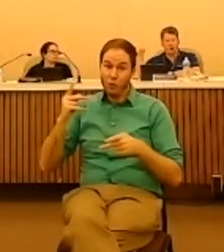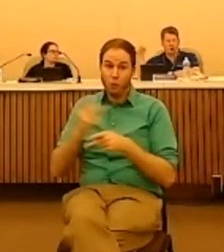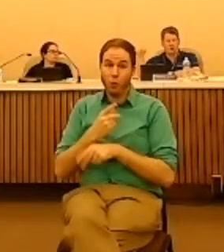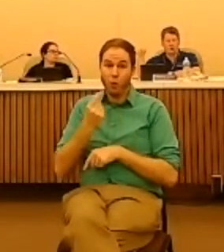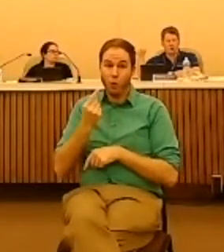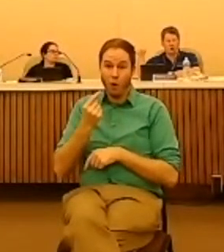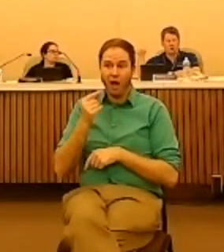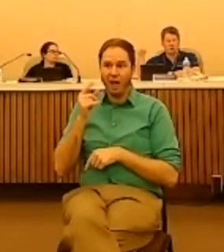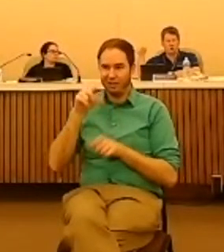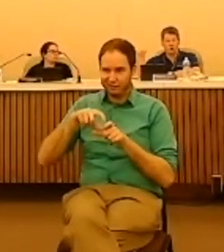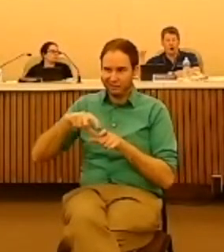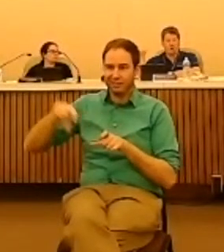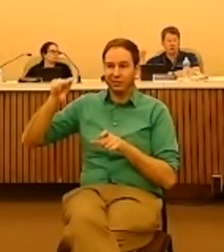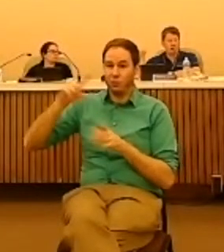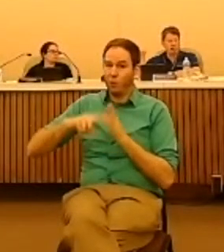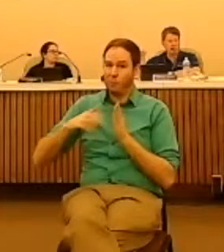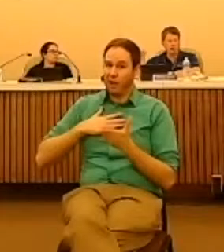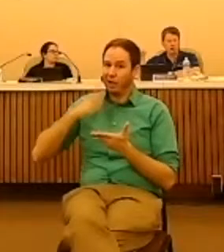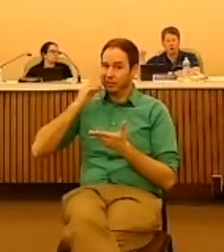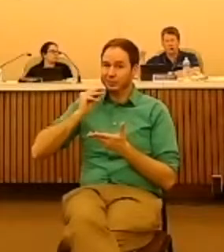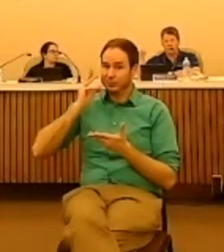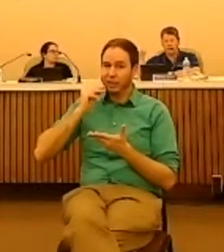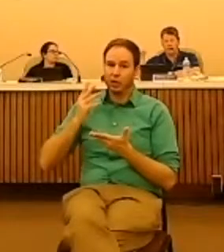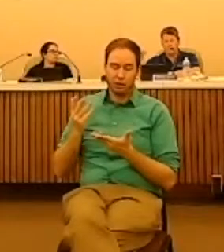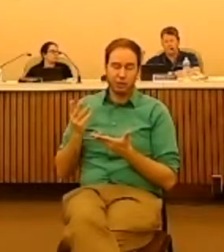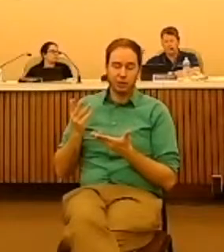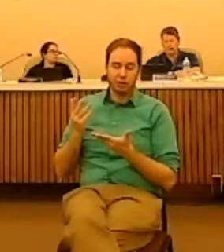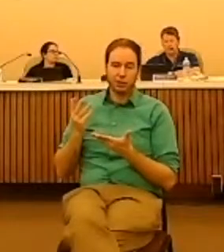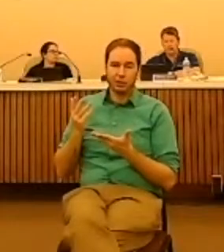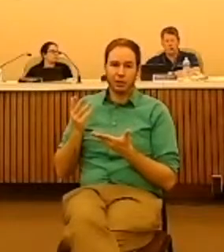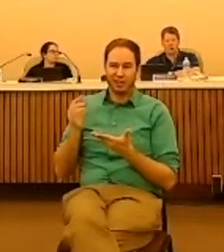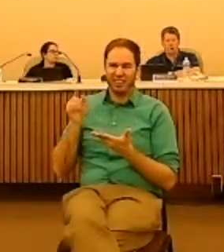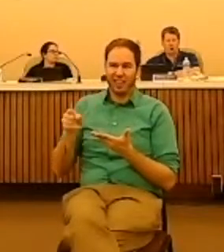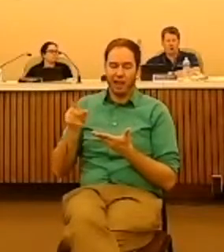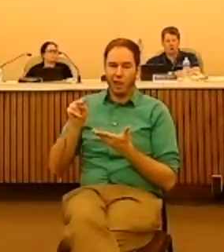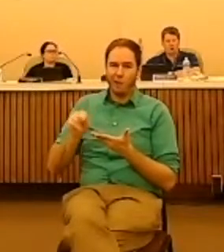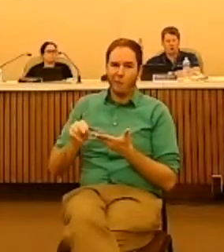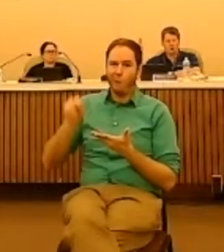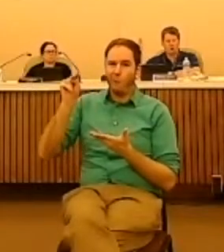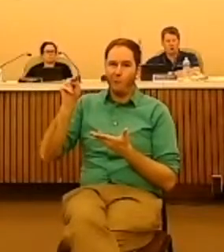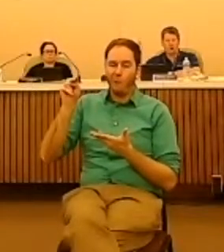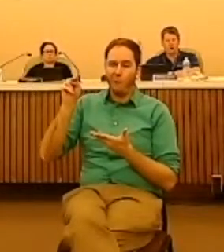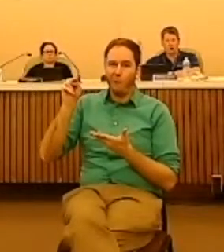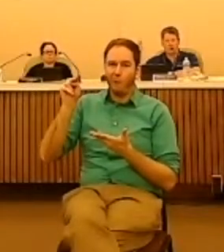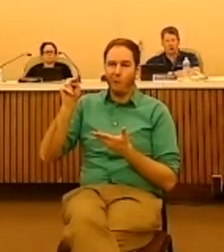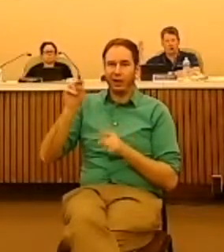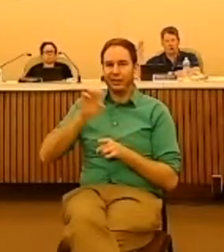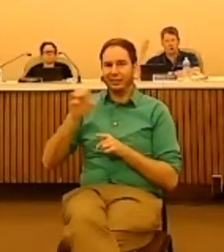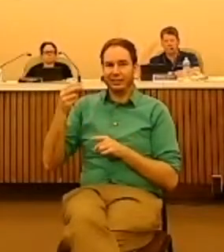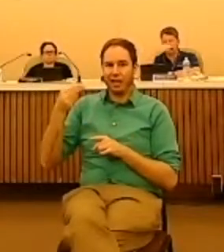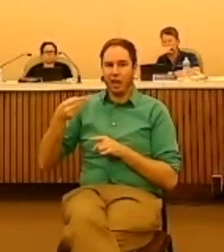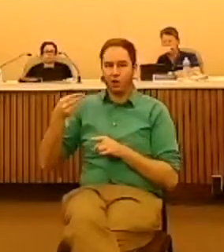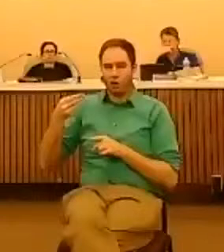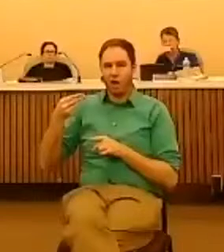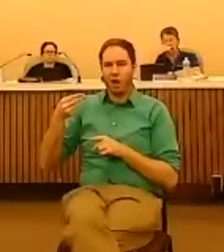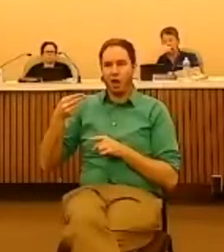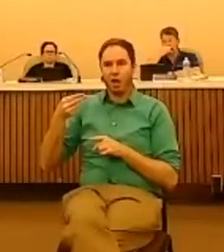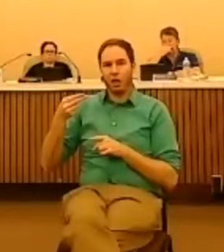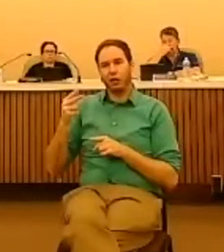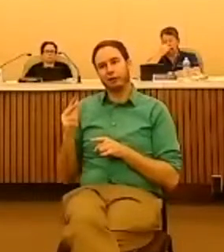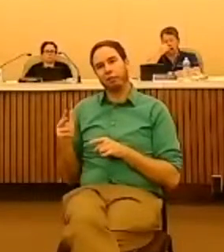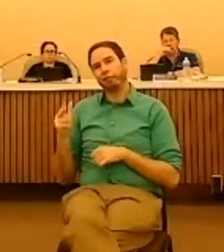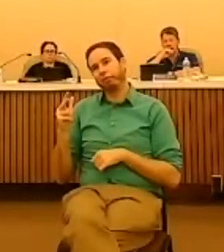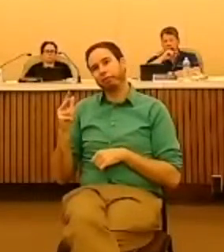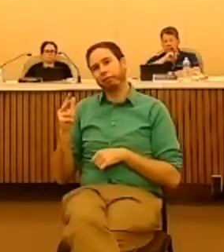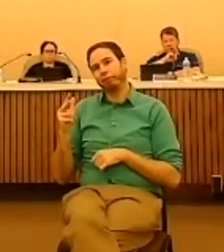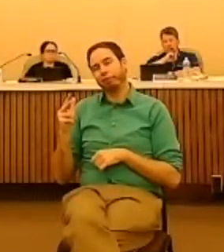leg of that intersection from what I've seen is the northbound East Henrietta lane. So I